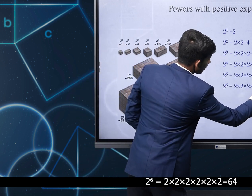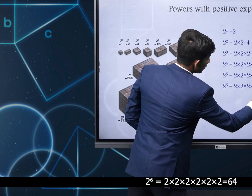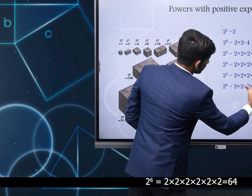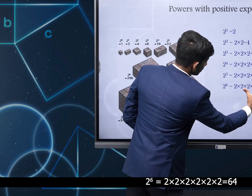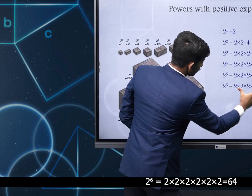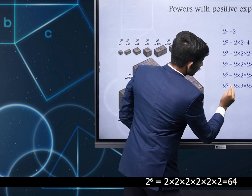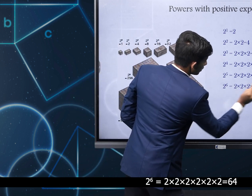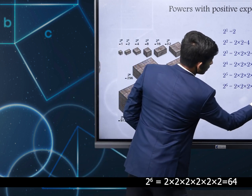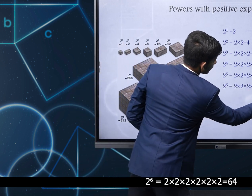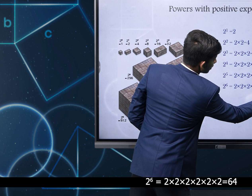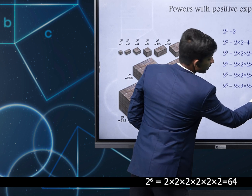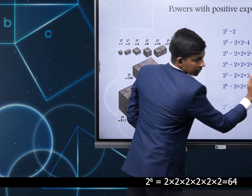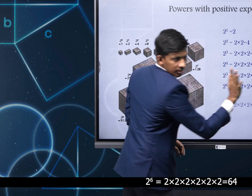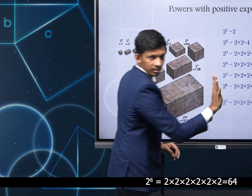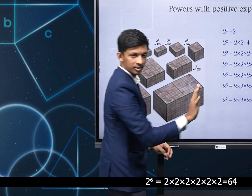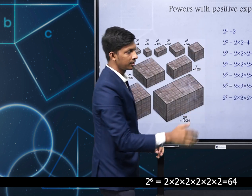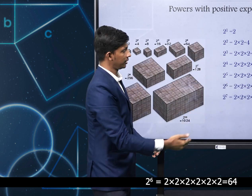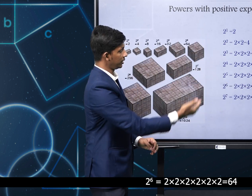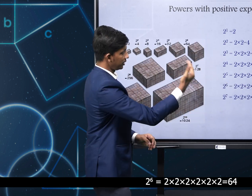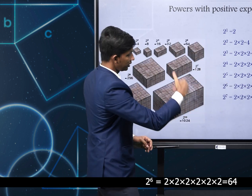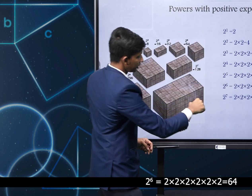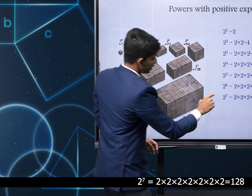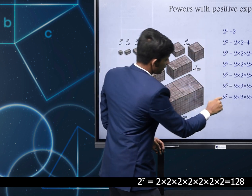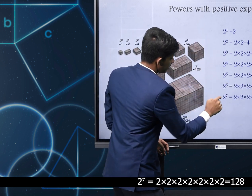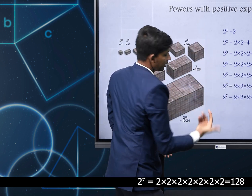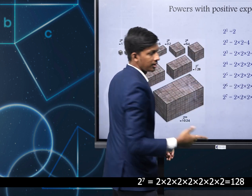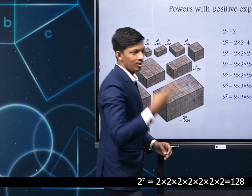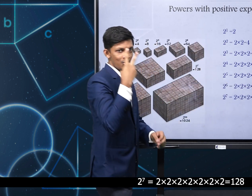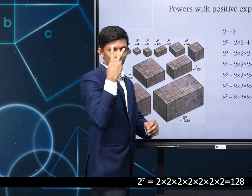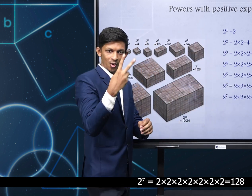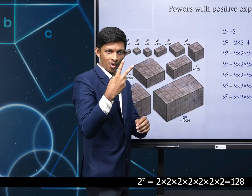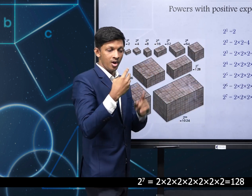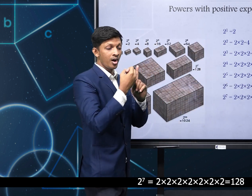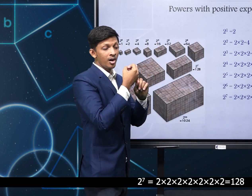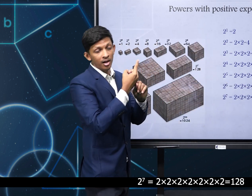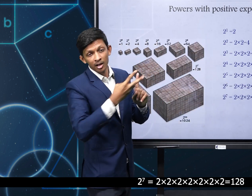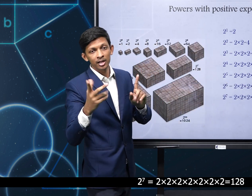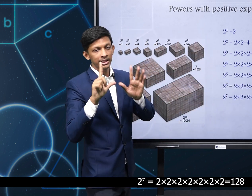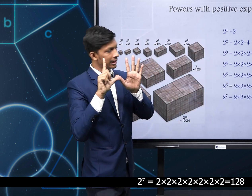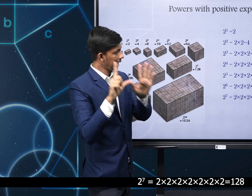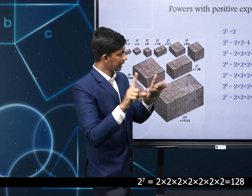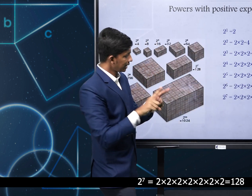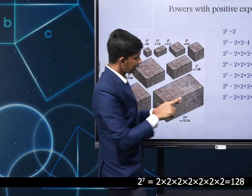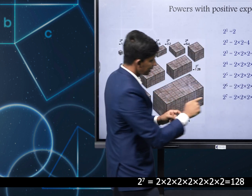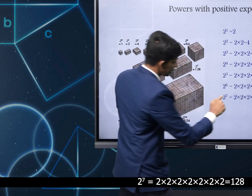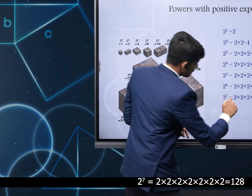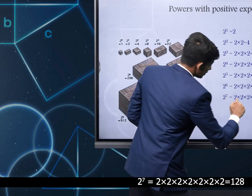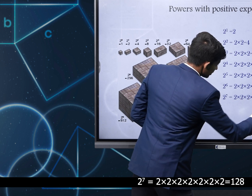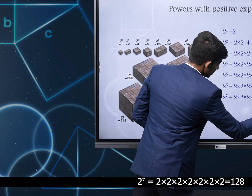is equal to 64. 2 to the power of 7 is equal to 2 multiplied 7 times, which is equal